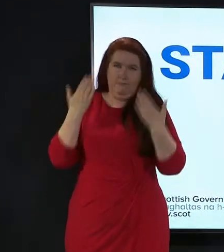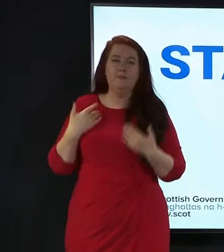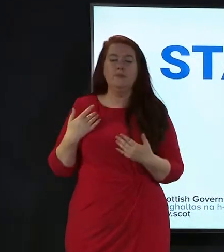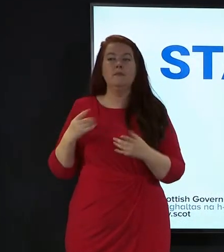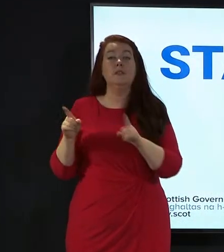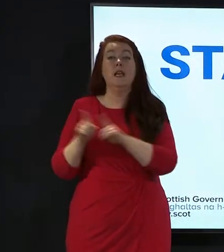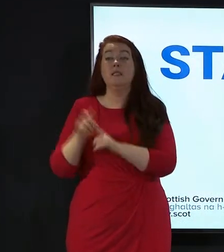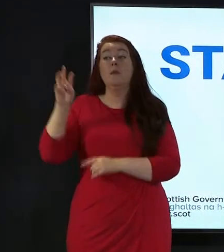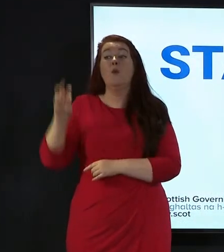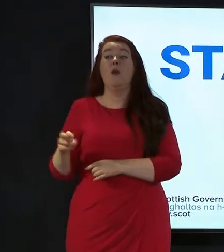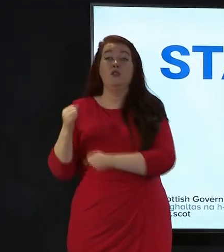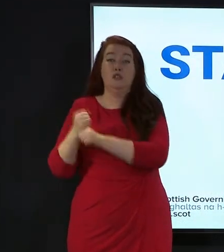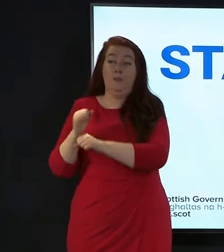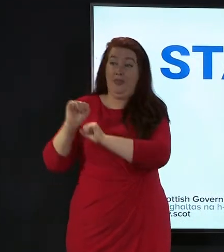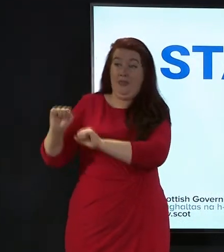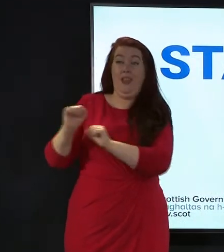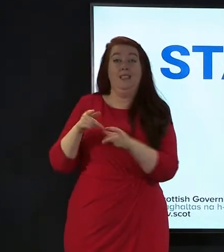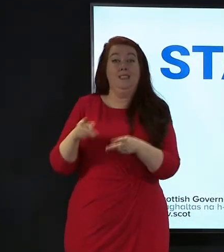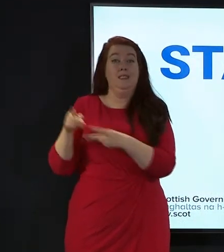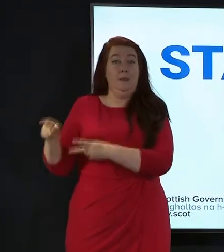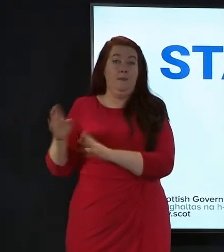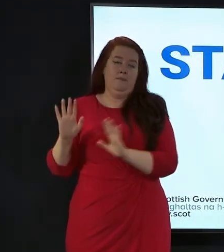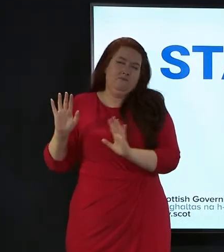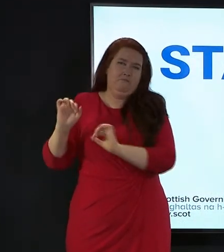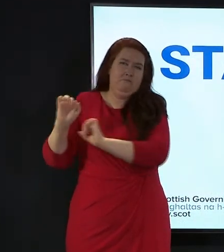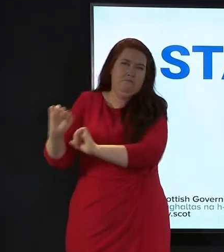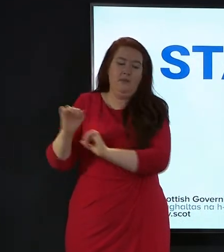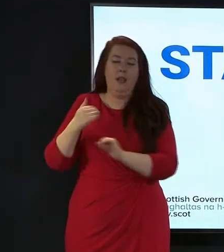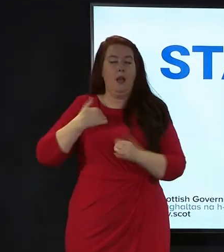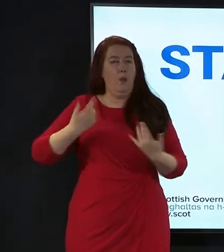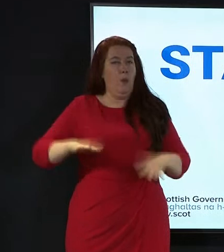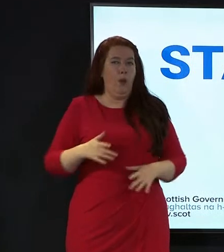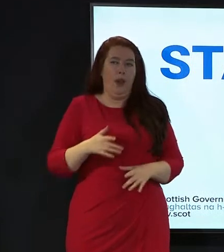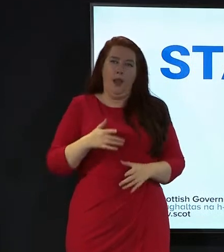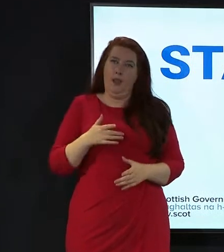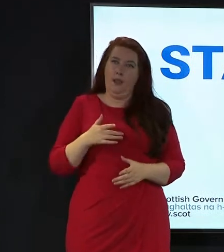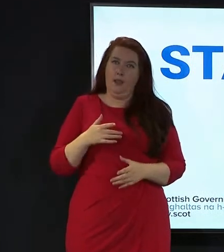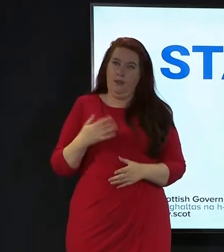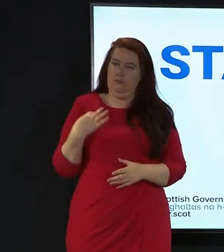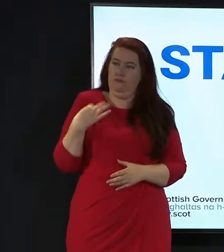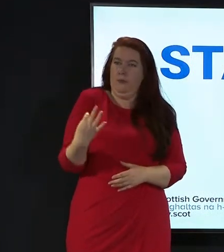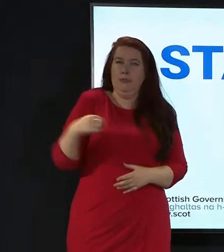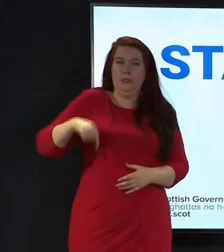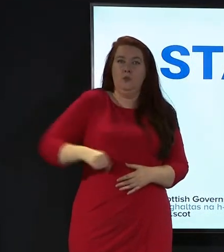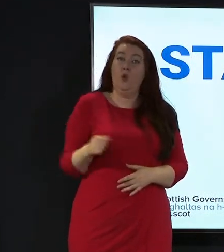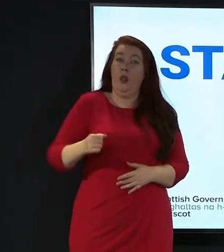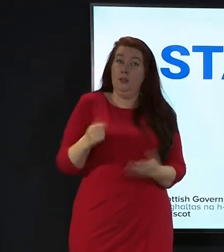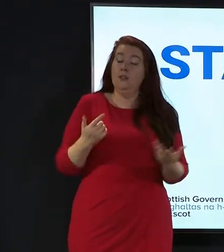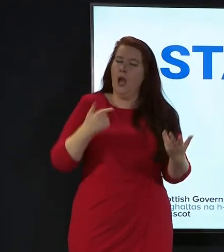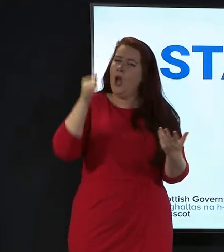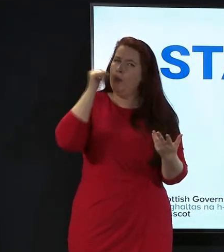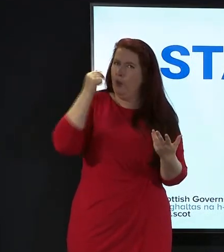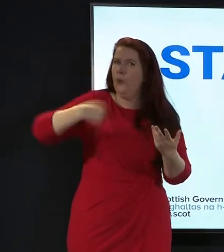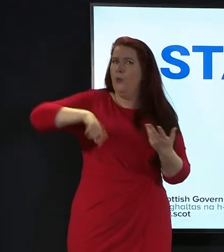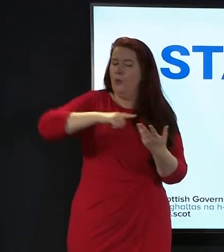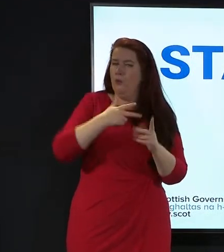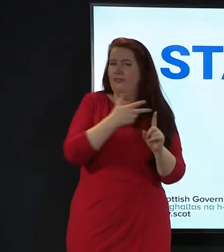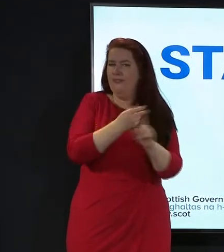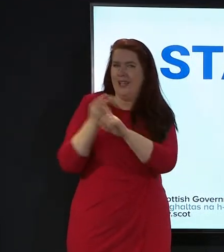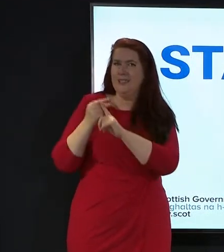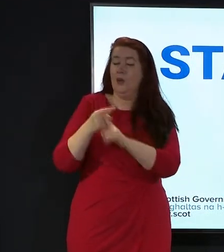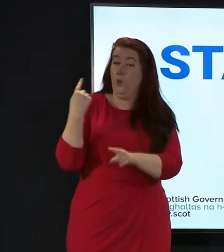would explain the system they're using. I can only speak for Scotland, and I know we have been vaccinating as quickly as possible with